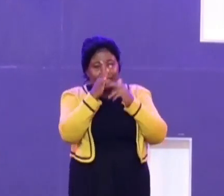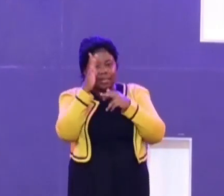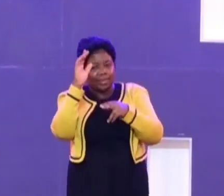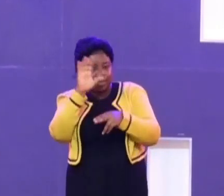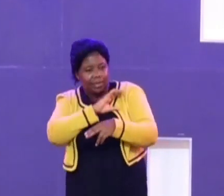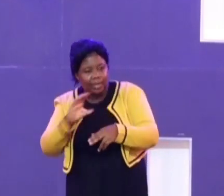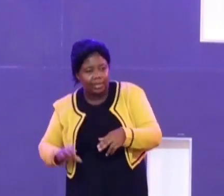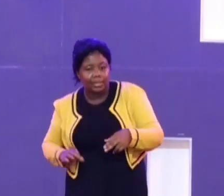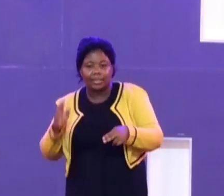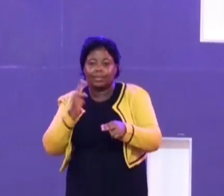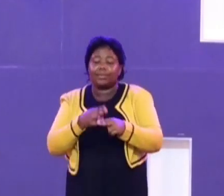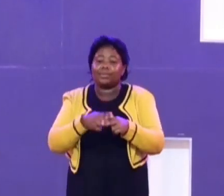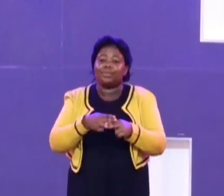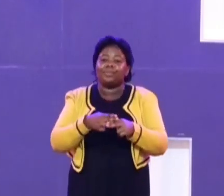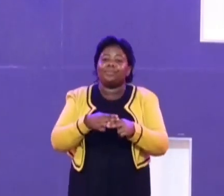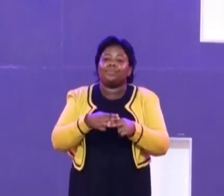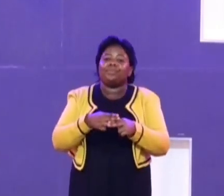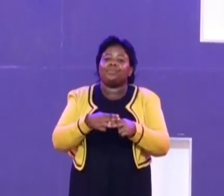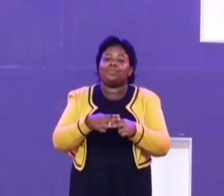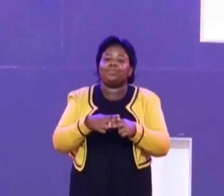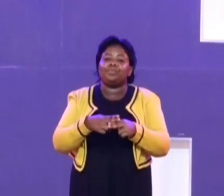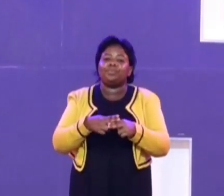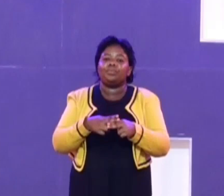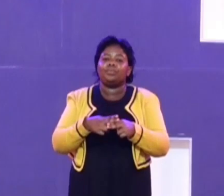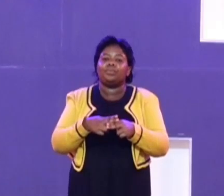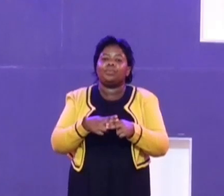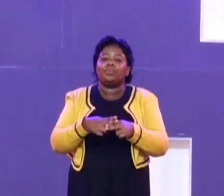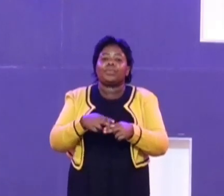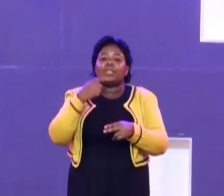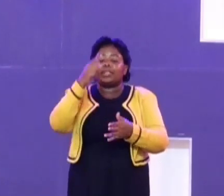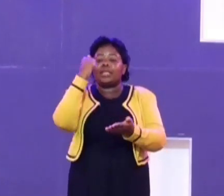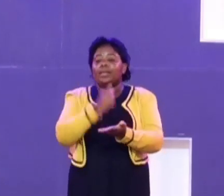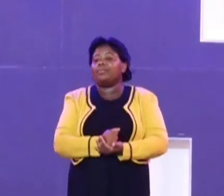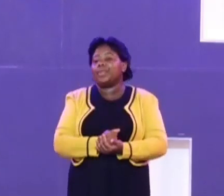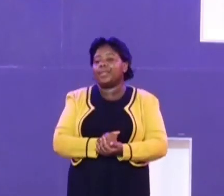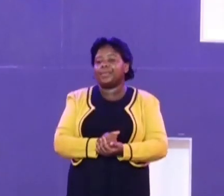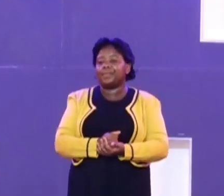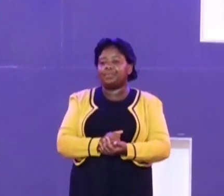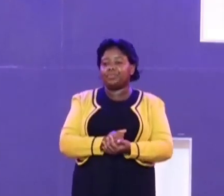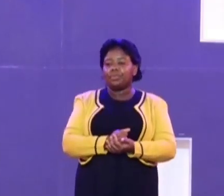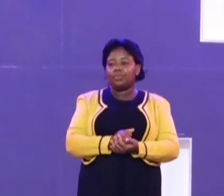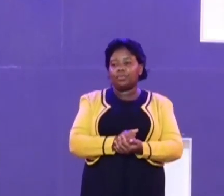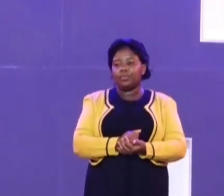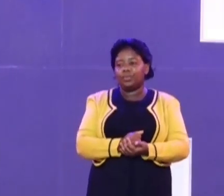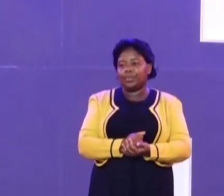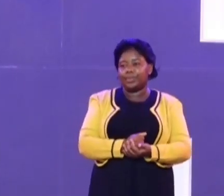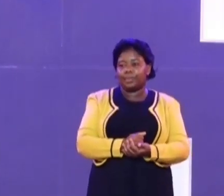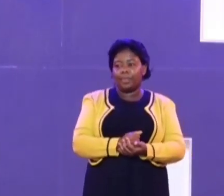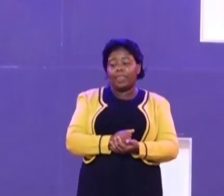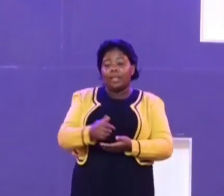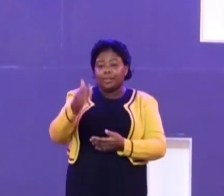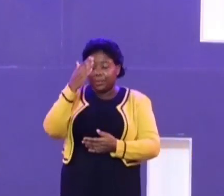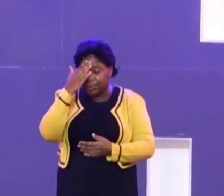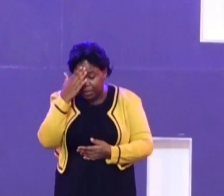In the name of Jesus Christ. Omwana wa Katonda omulamu. The son of the living God. Gamba jamina nga ya mukama. Say amen for the Lord. Obweto